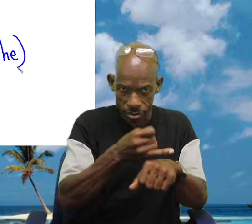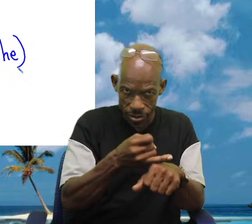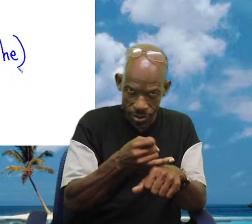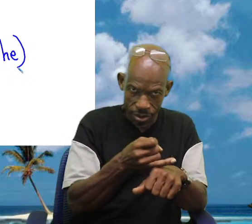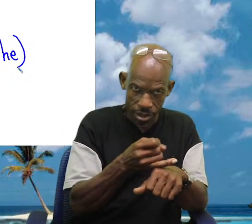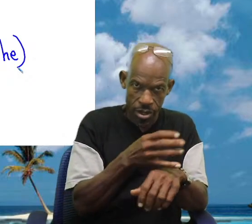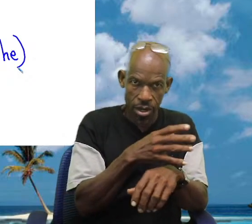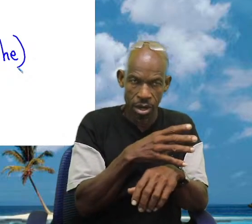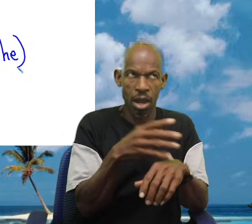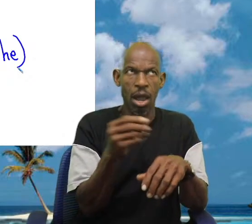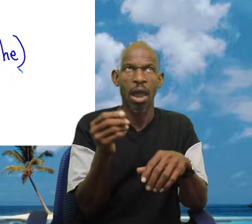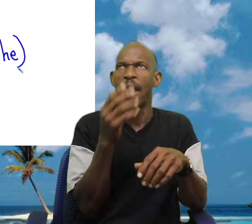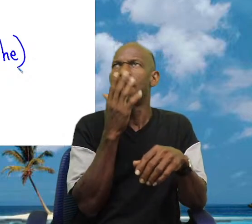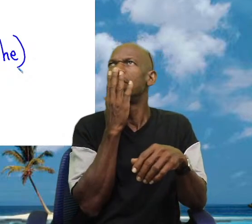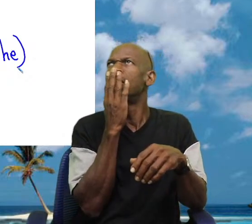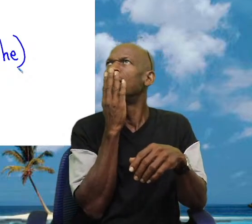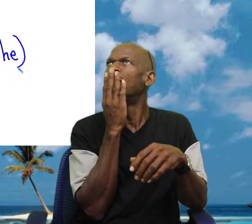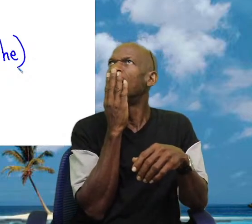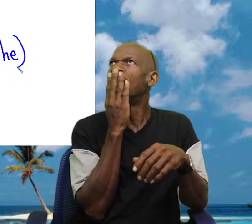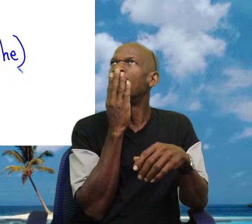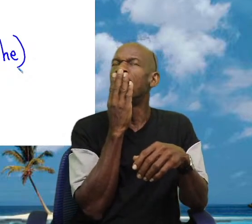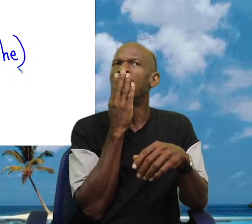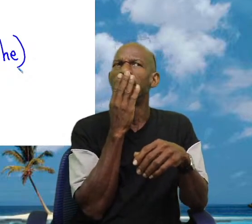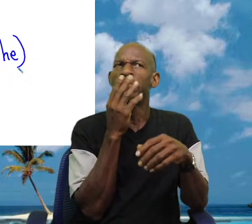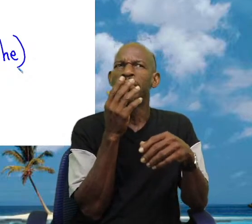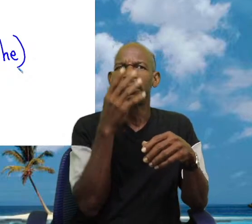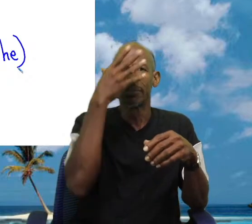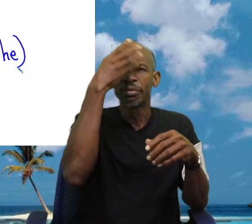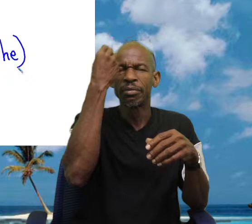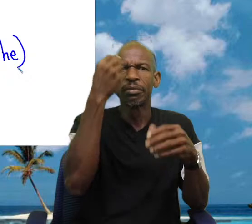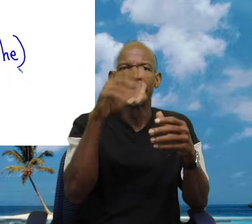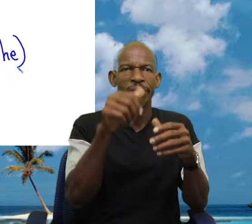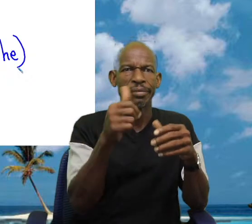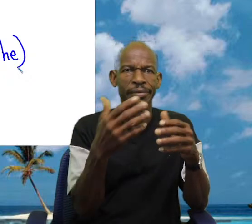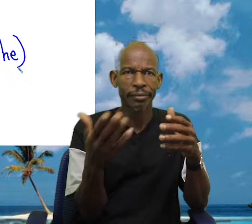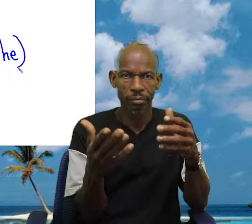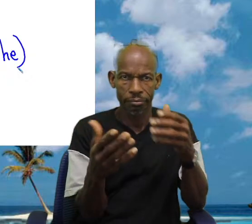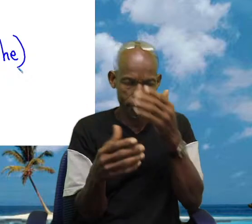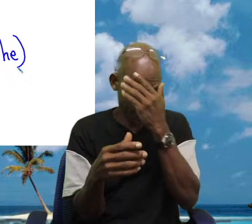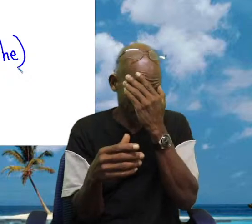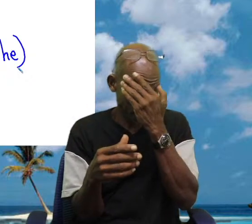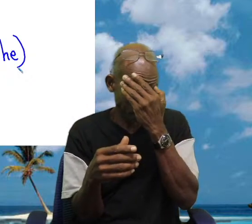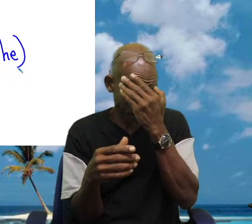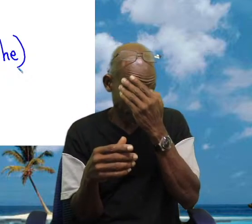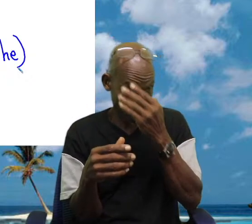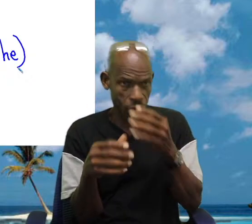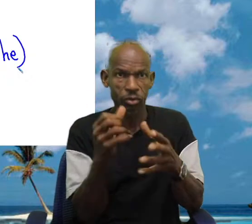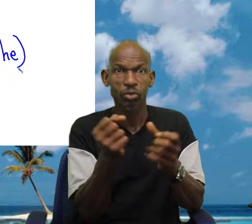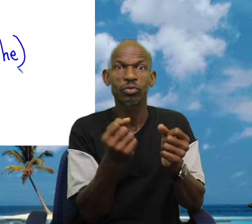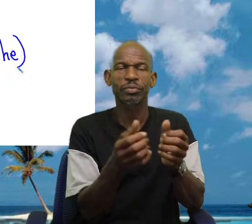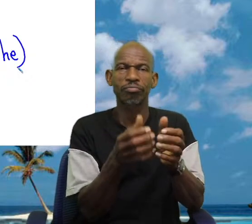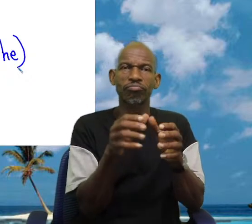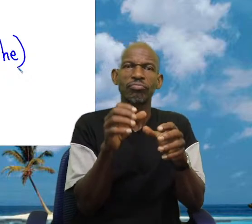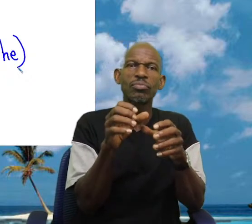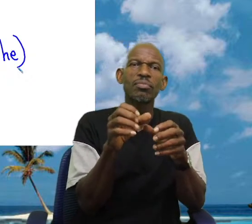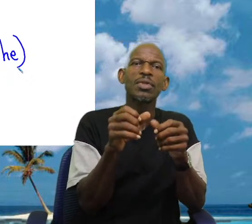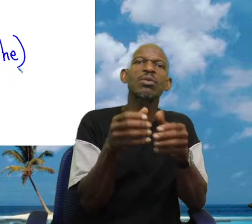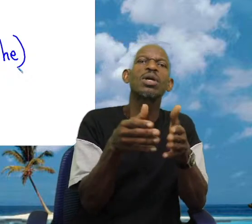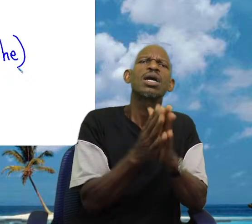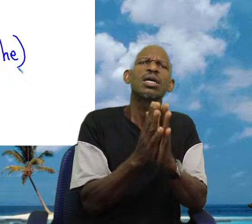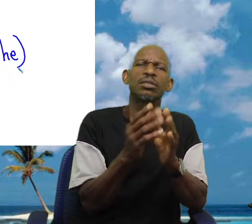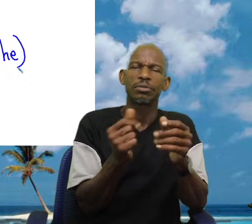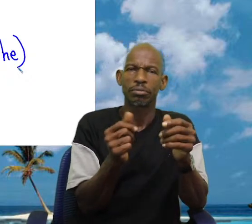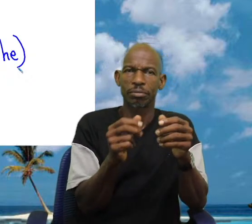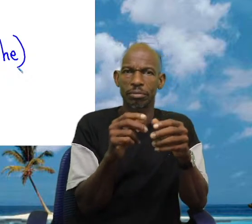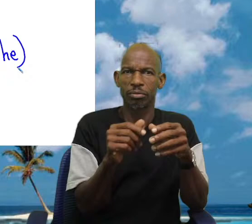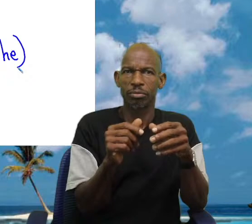right? And adjectives, our English person will be using adjectives. It's like they use the adjectives to